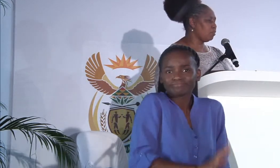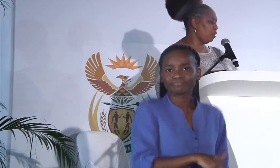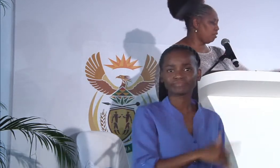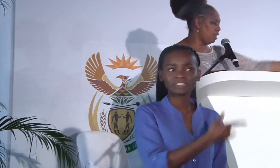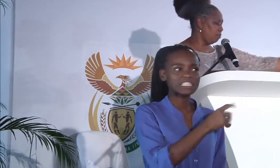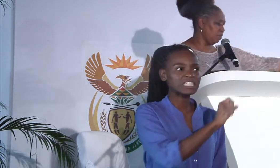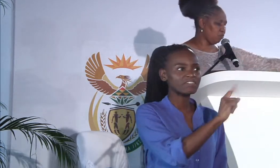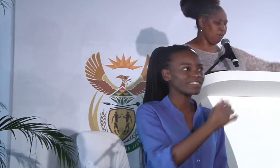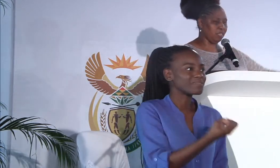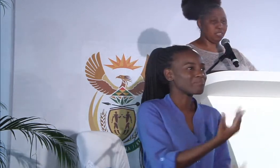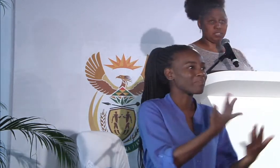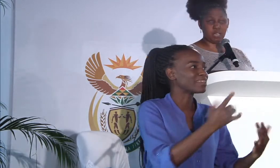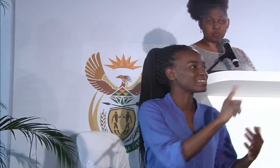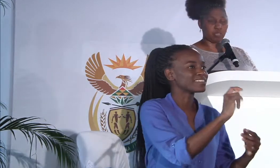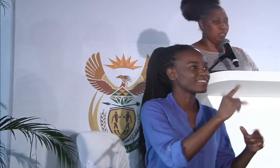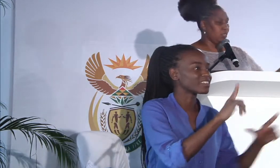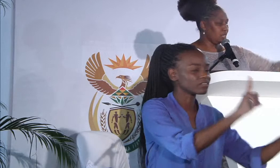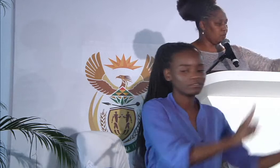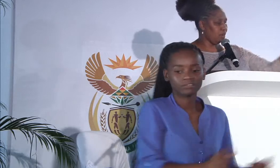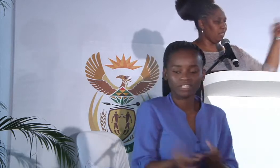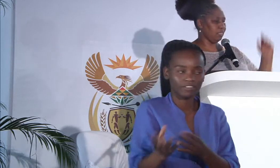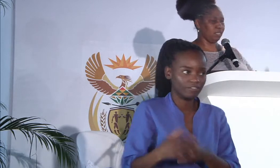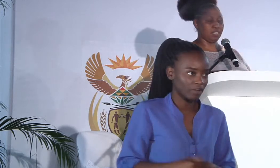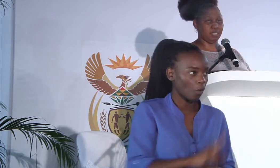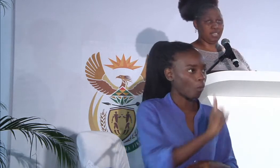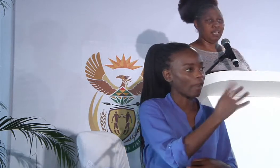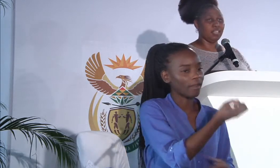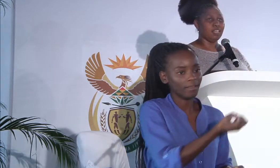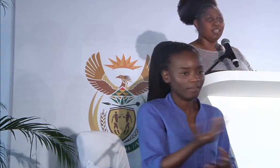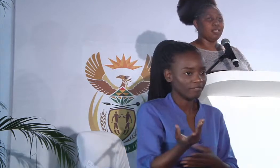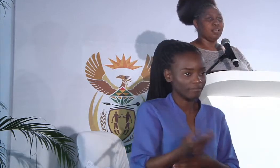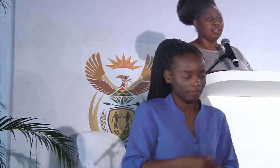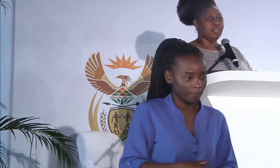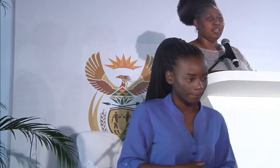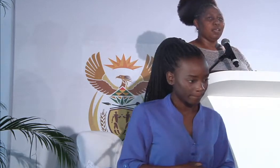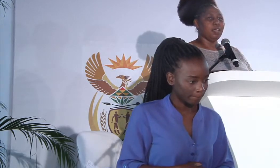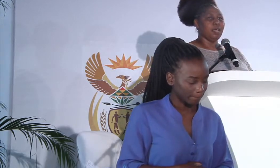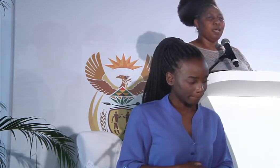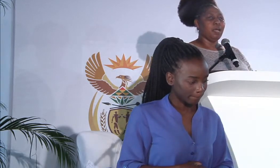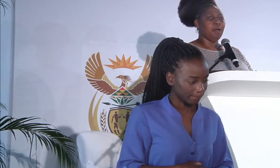You have too many in this house. Take one and just send it there.